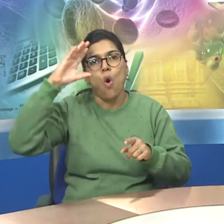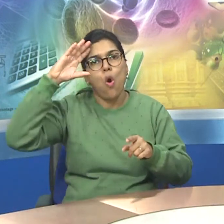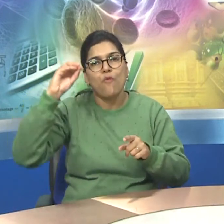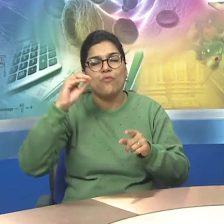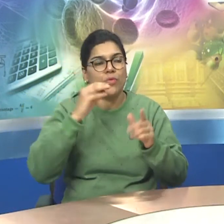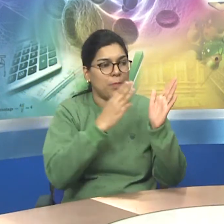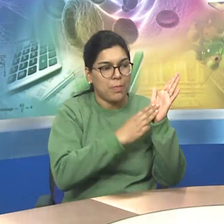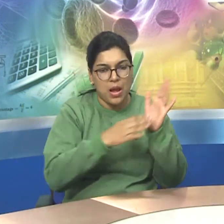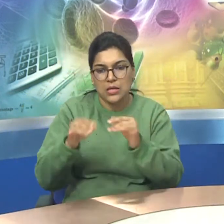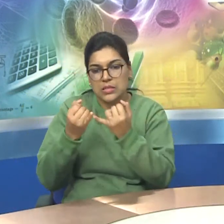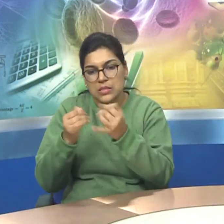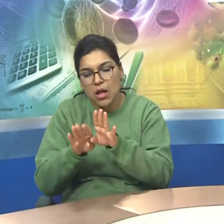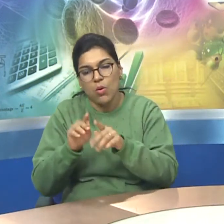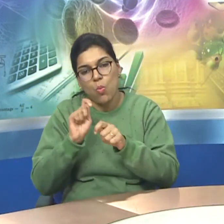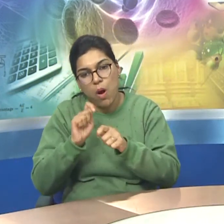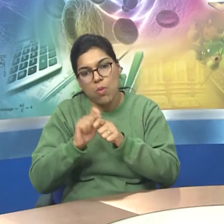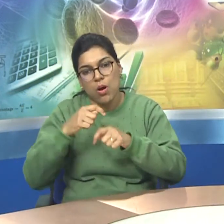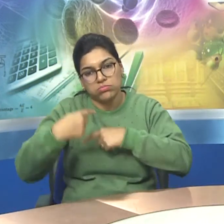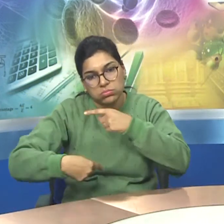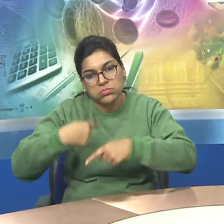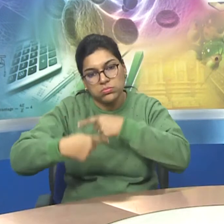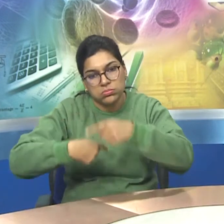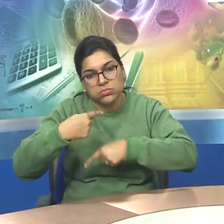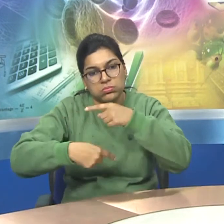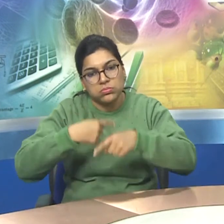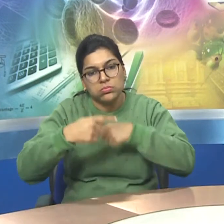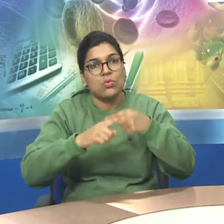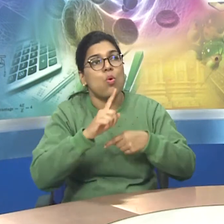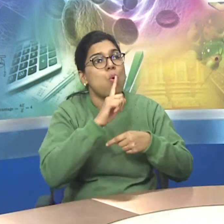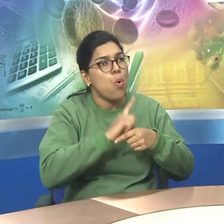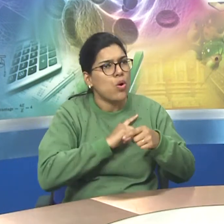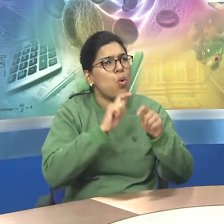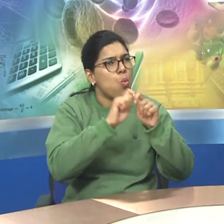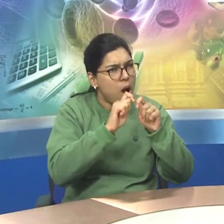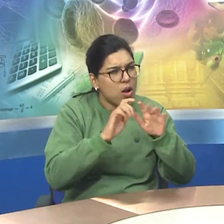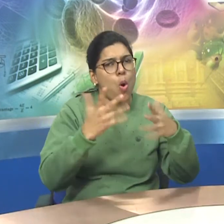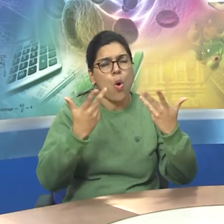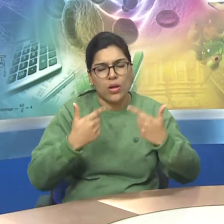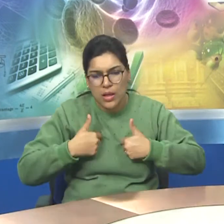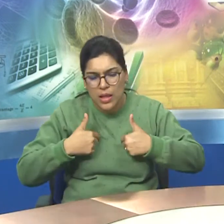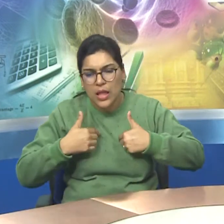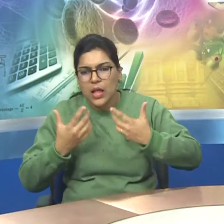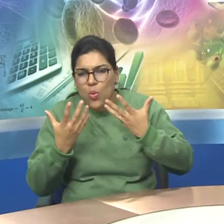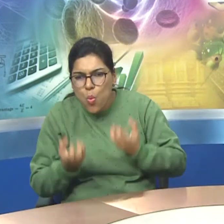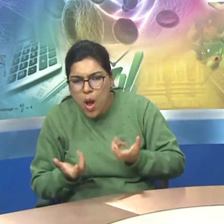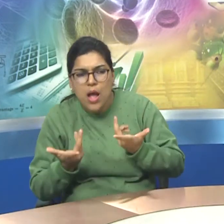that we have forgotten to enjoy the actual free time which